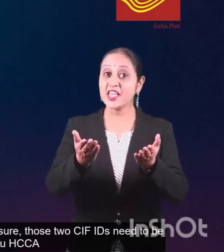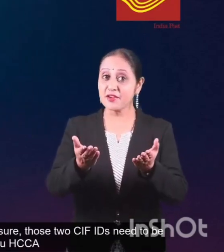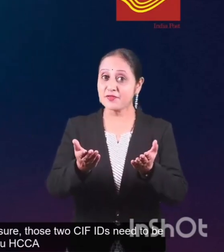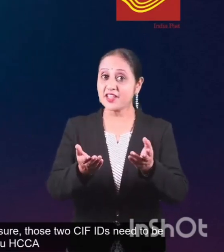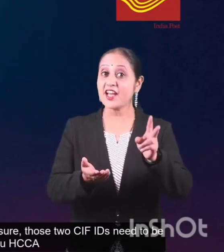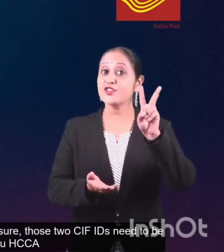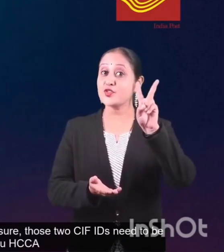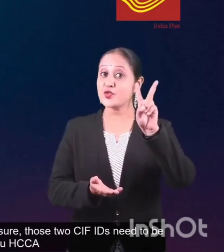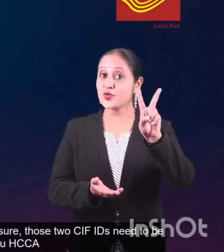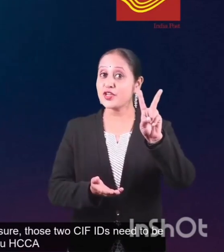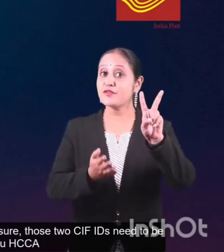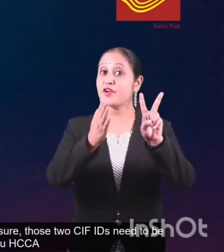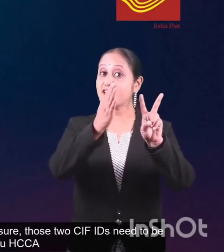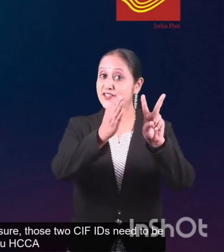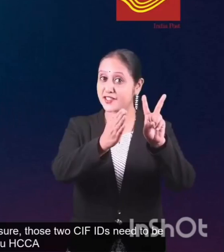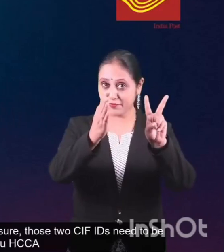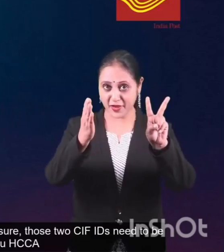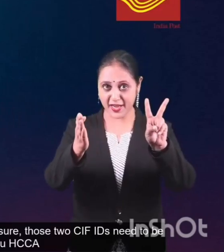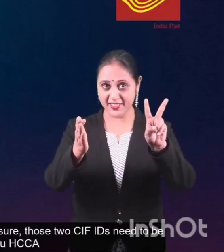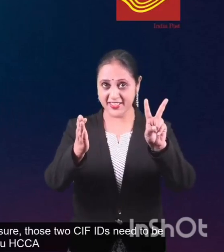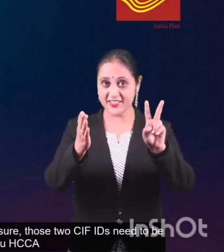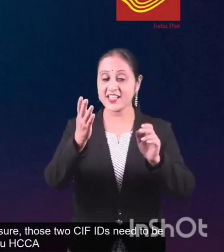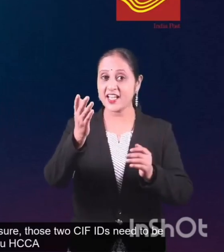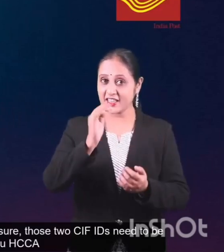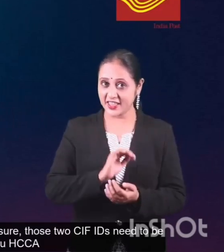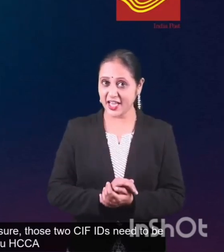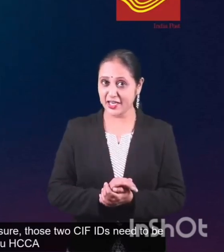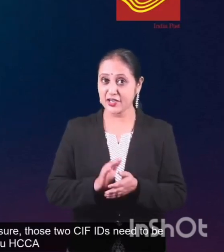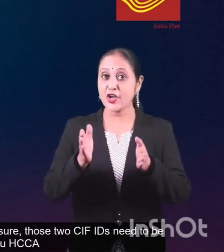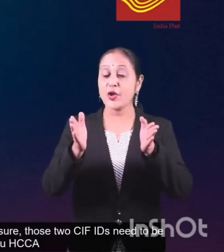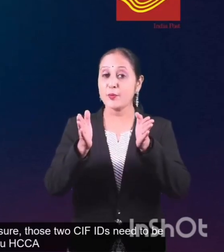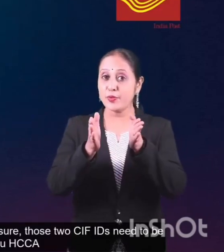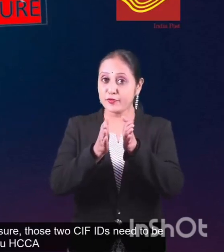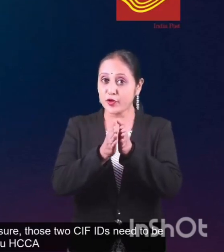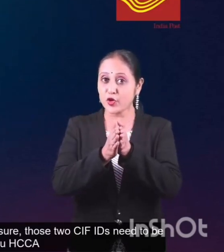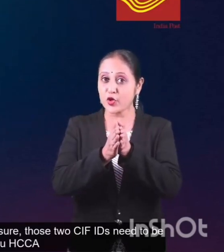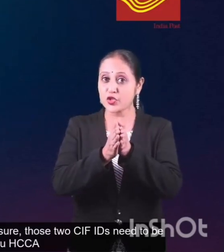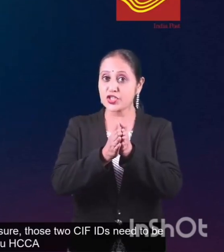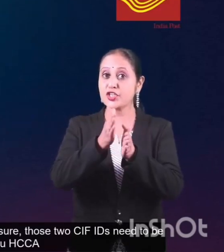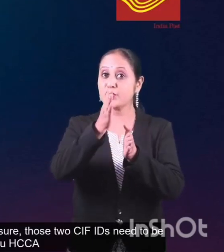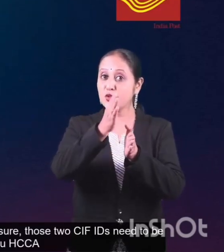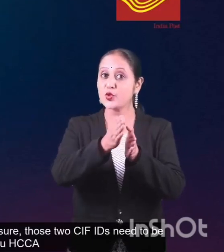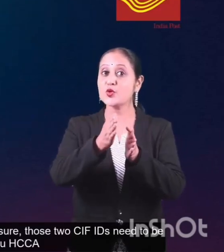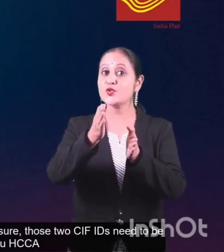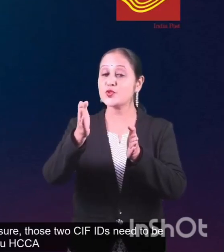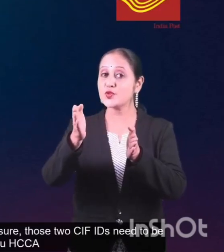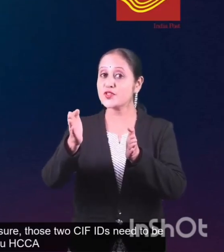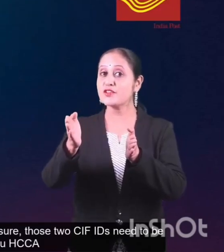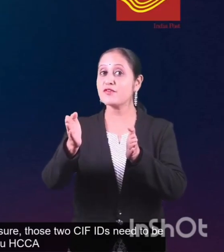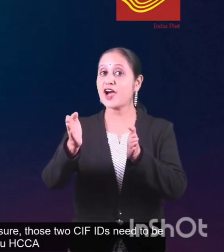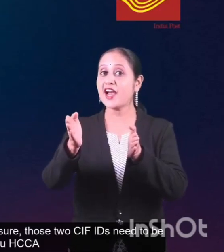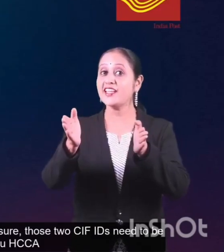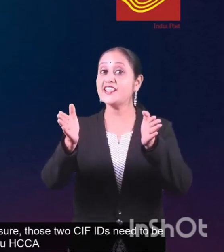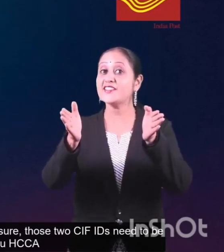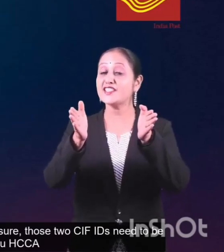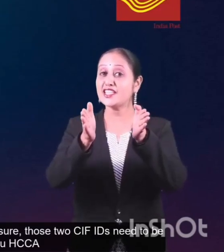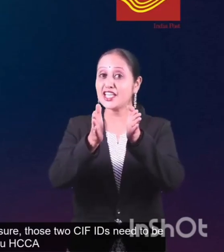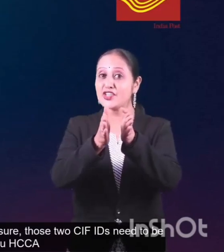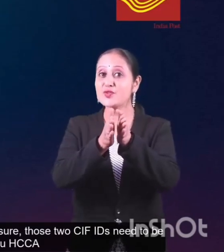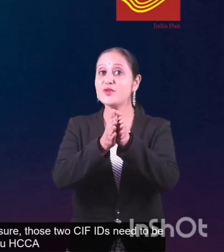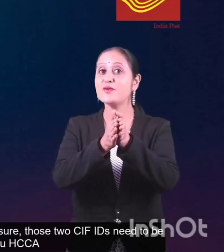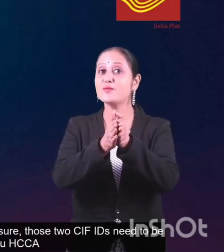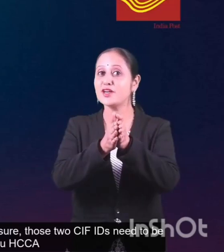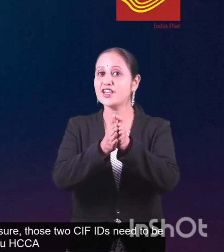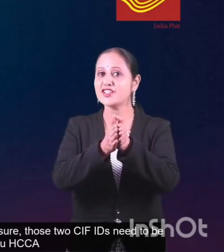account. If there are two different SIF IDs, then before closure, those two